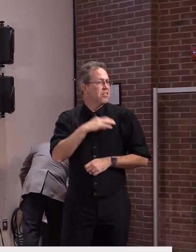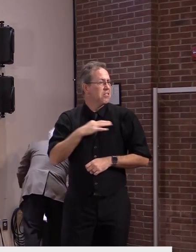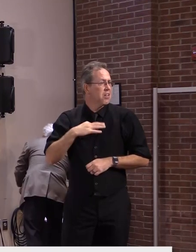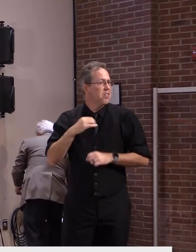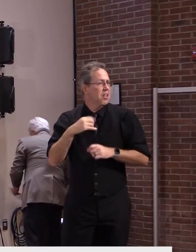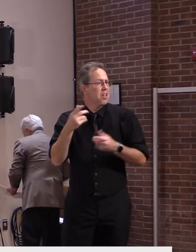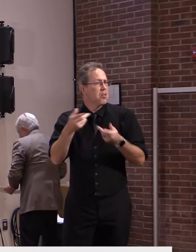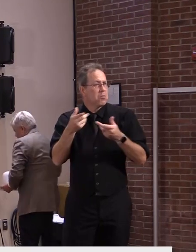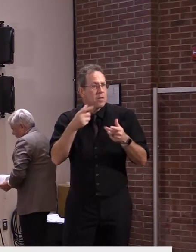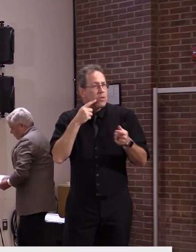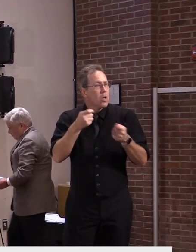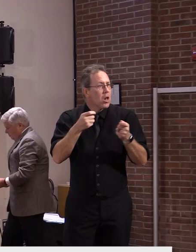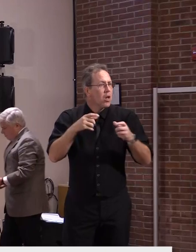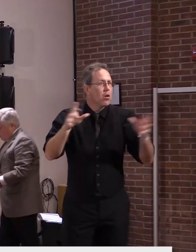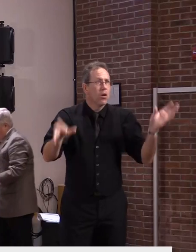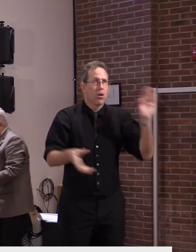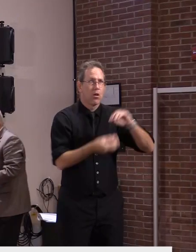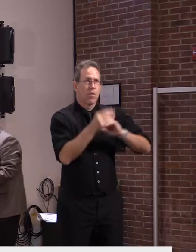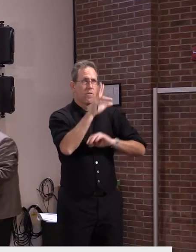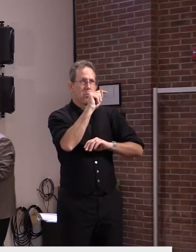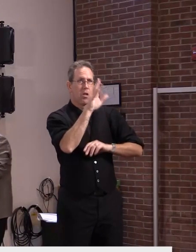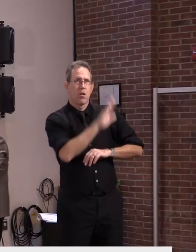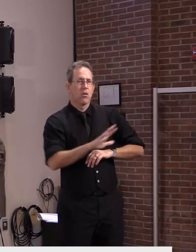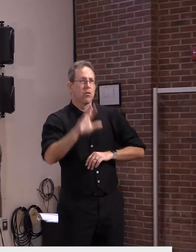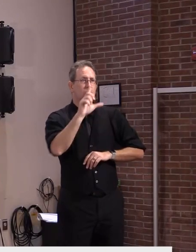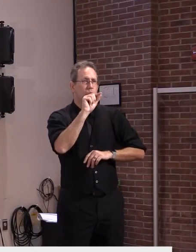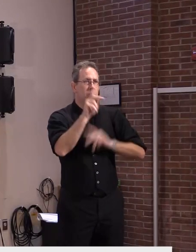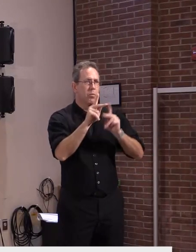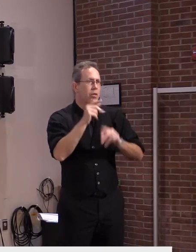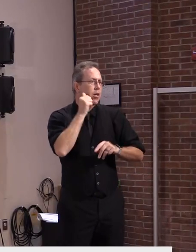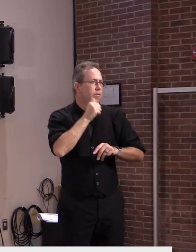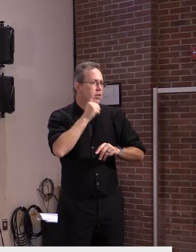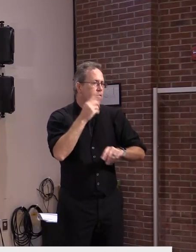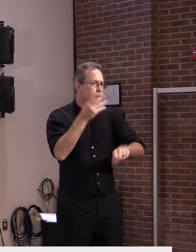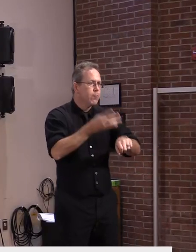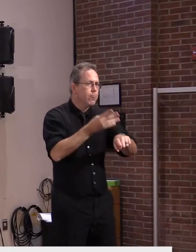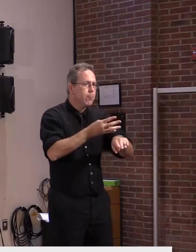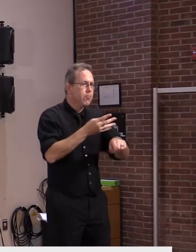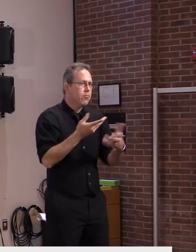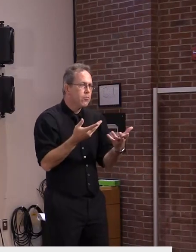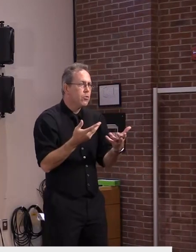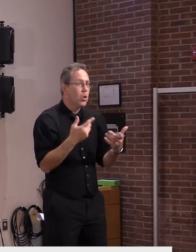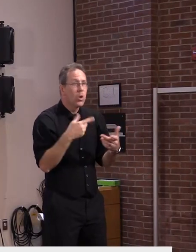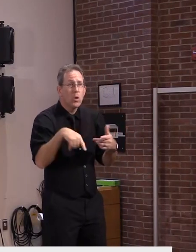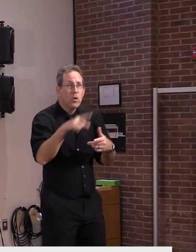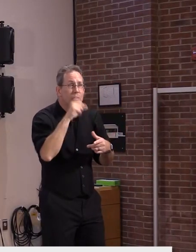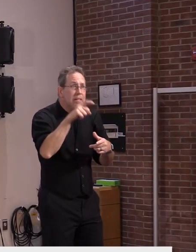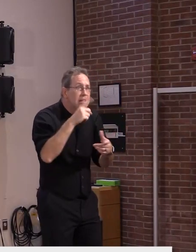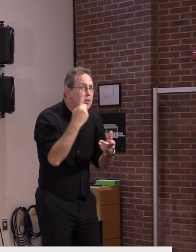these antibodies were requested and needed. All of the